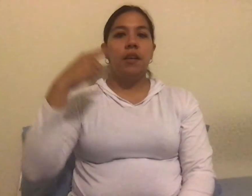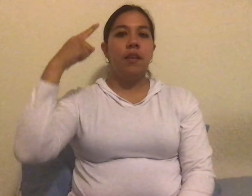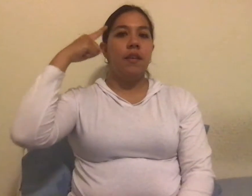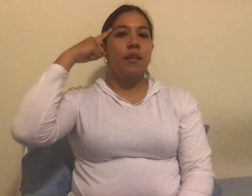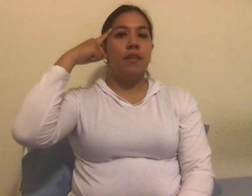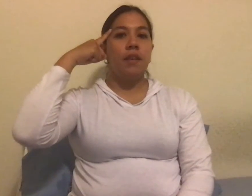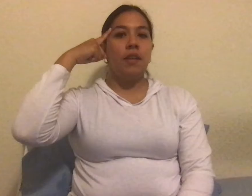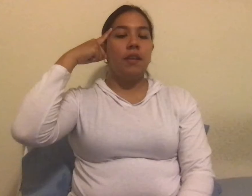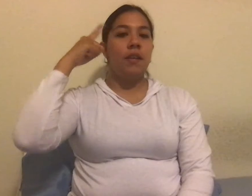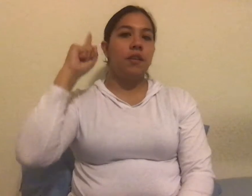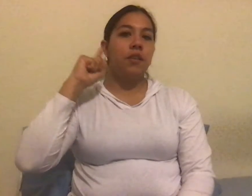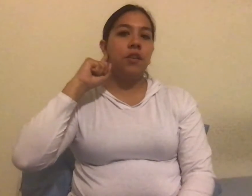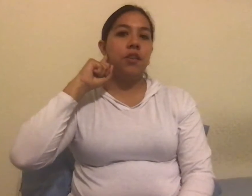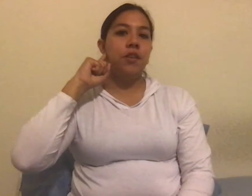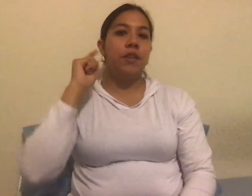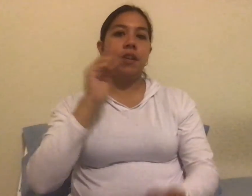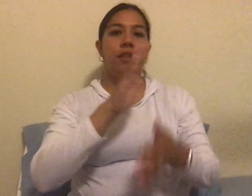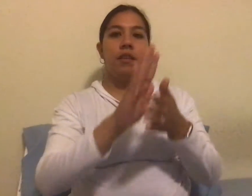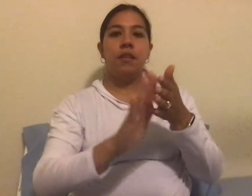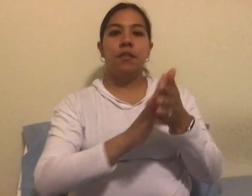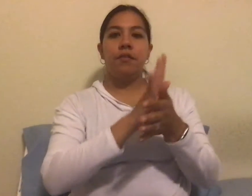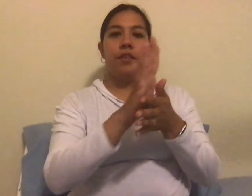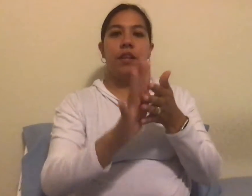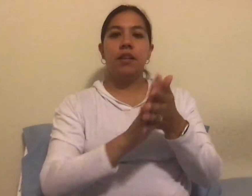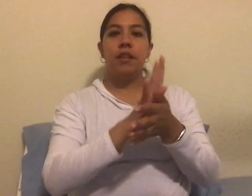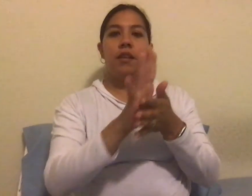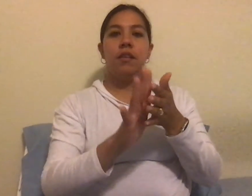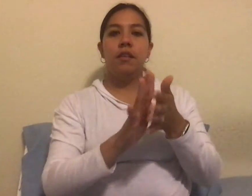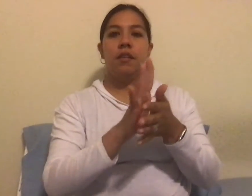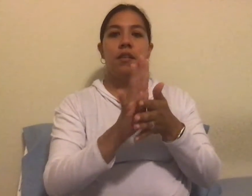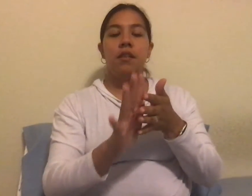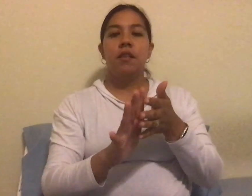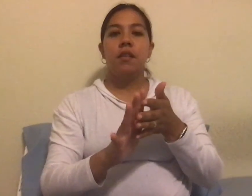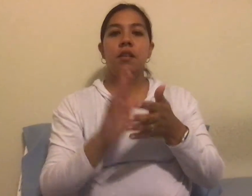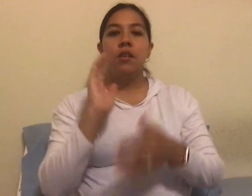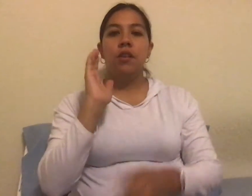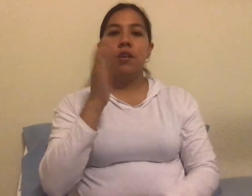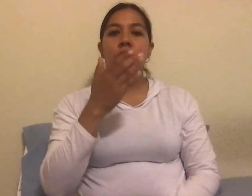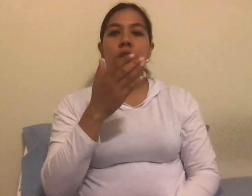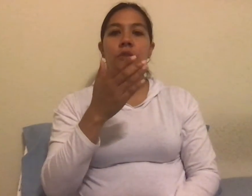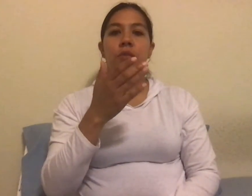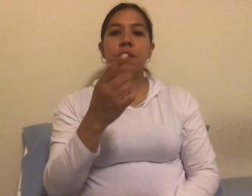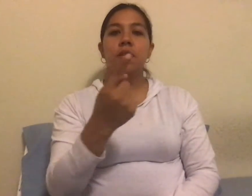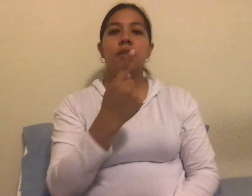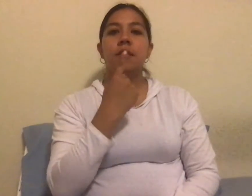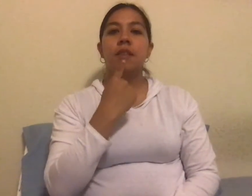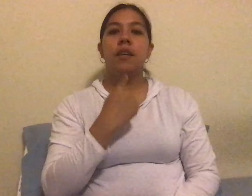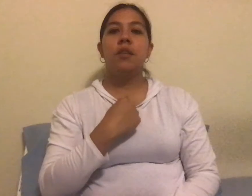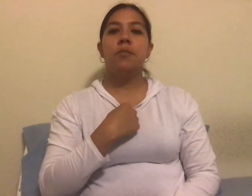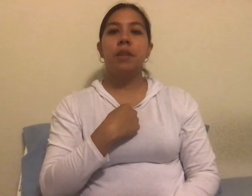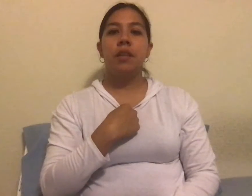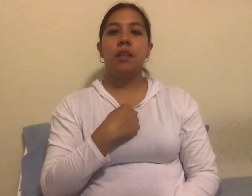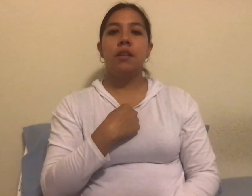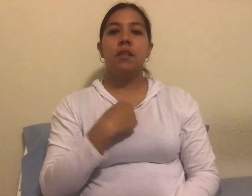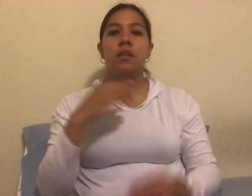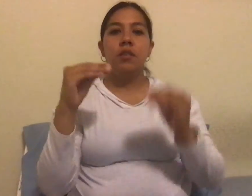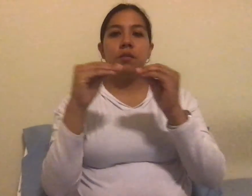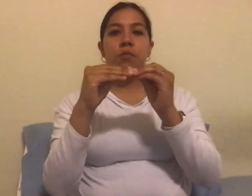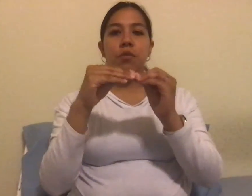I think heard it vaguely. Oh, tell me